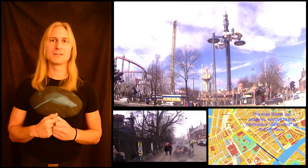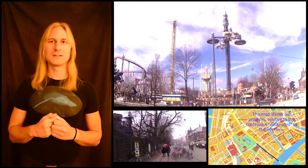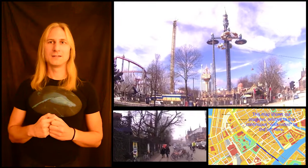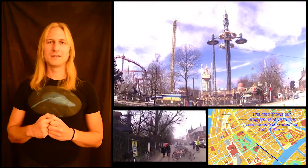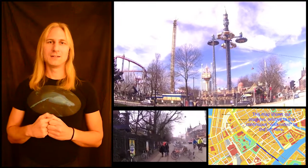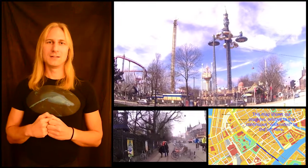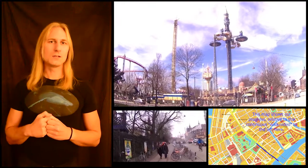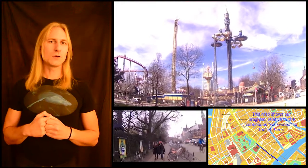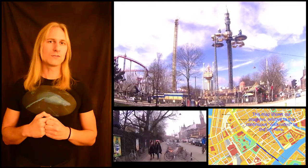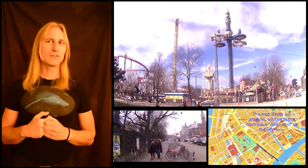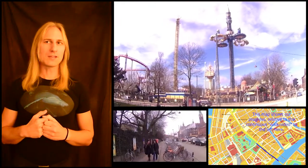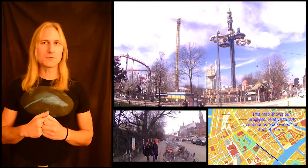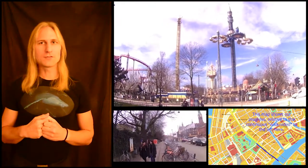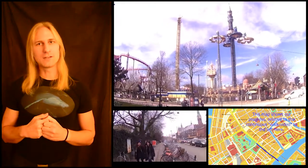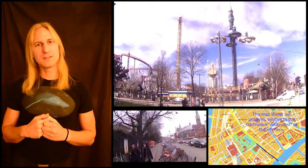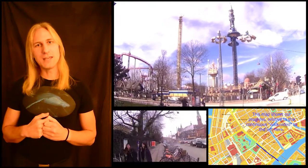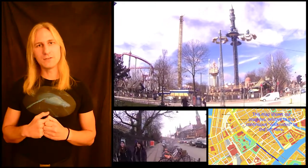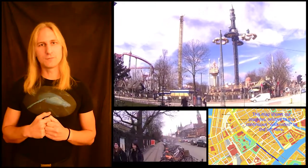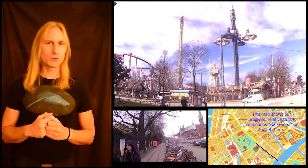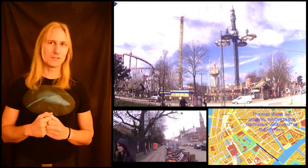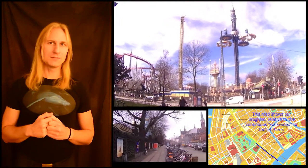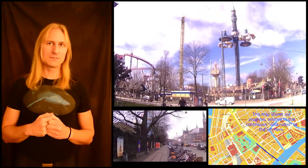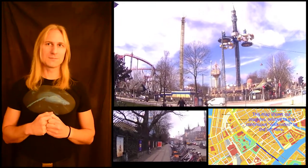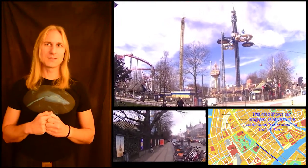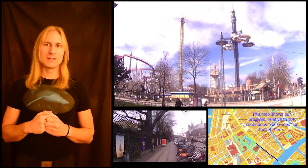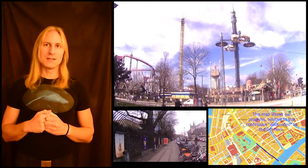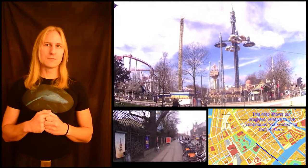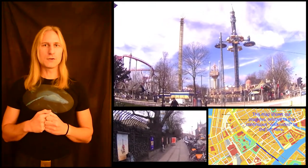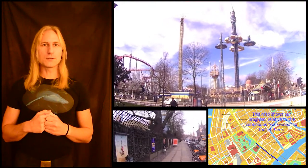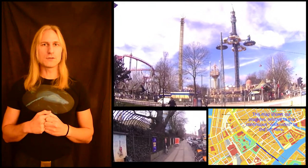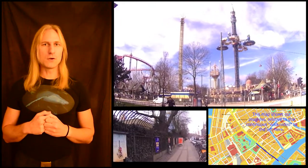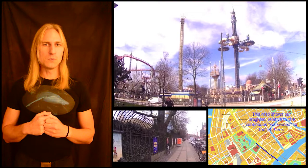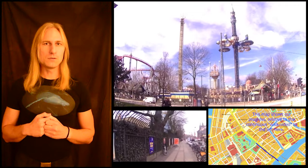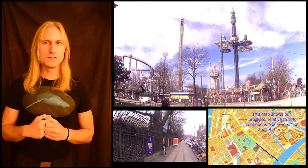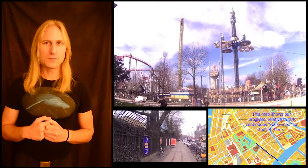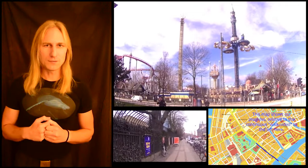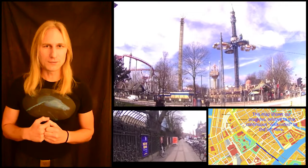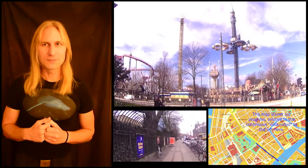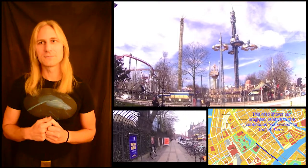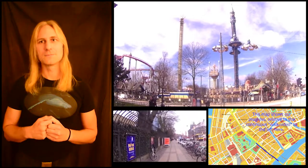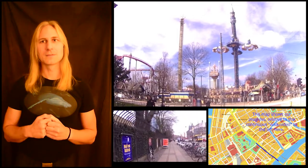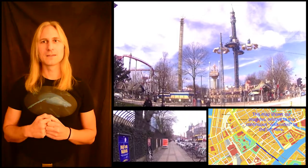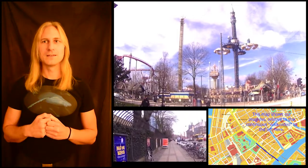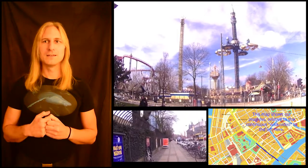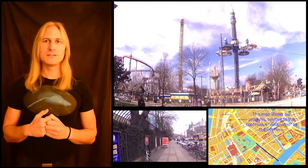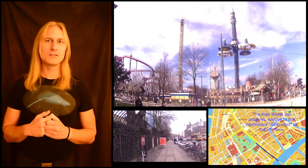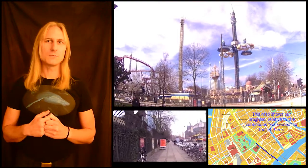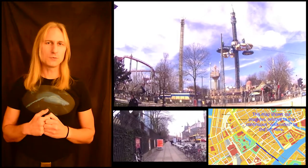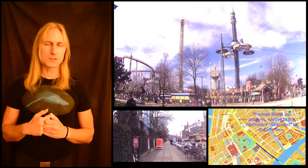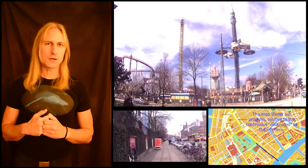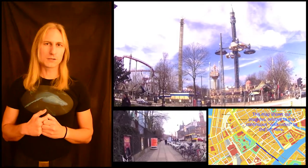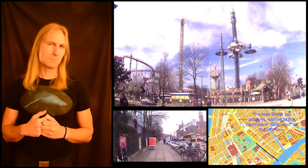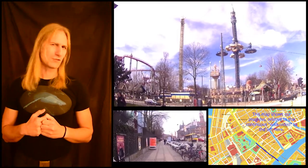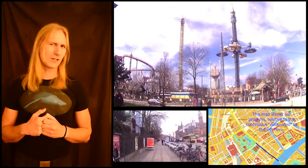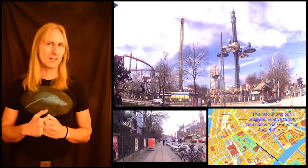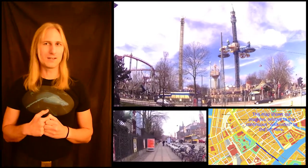park. It was established in the 1840s in front of the old defences. It is an